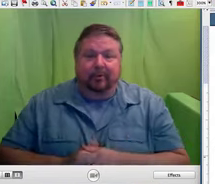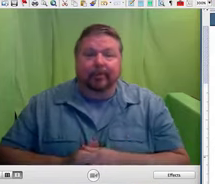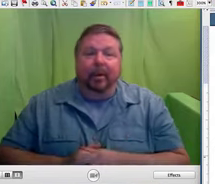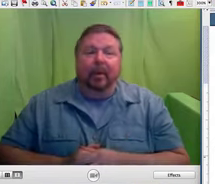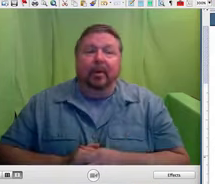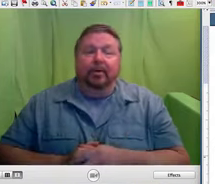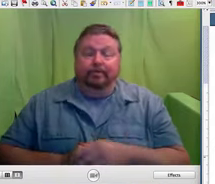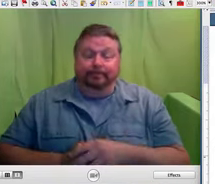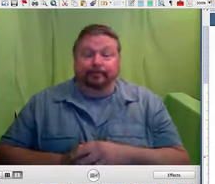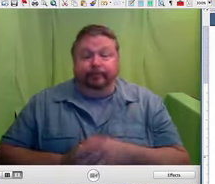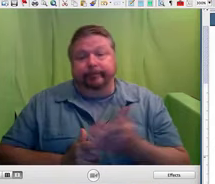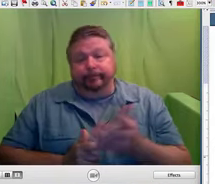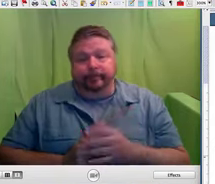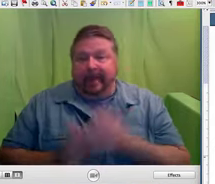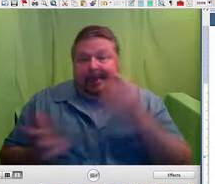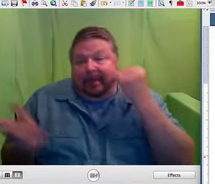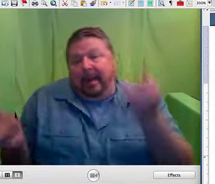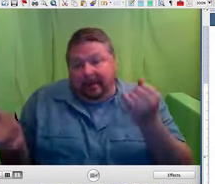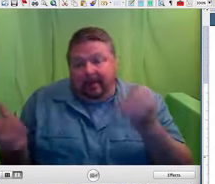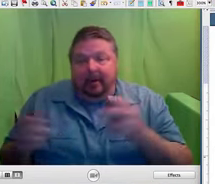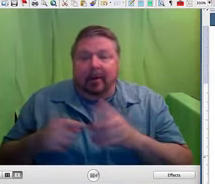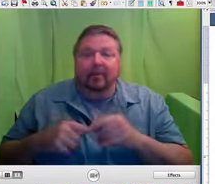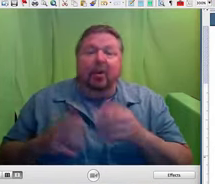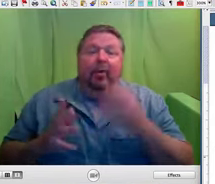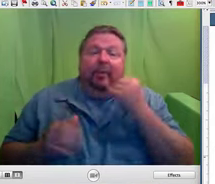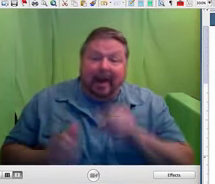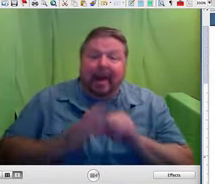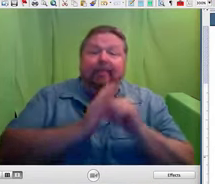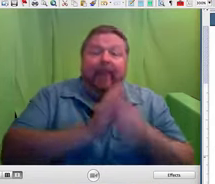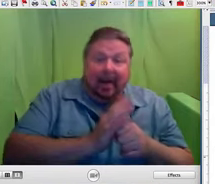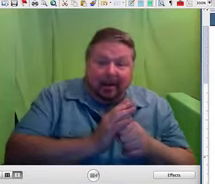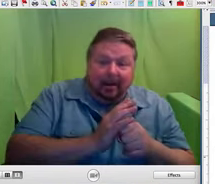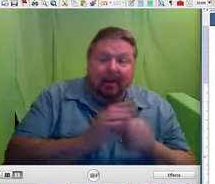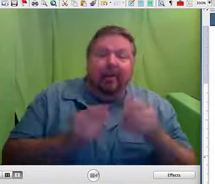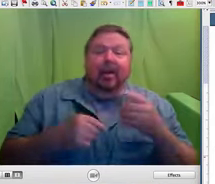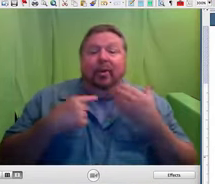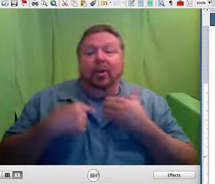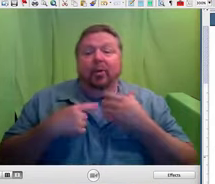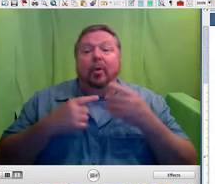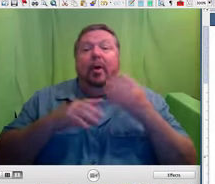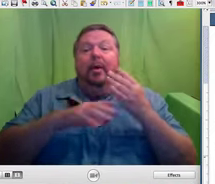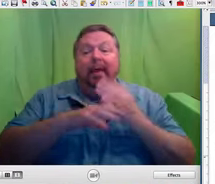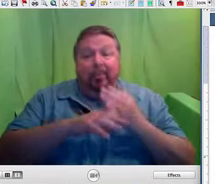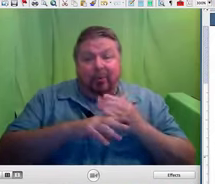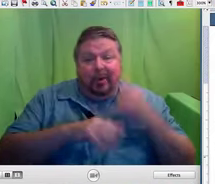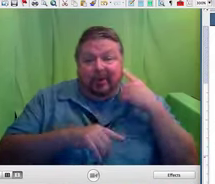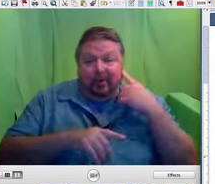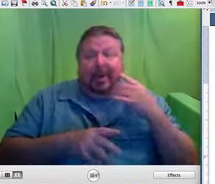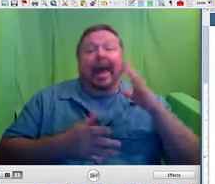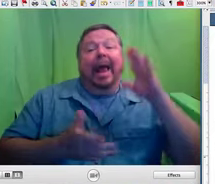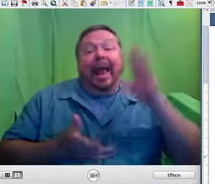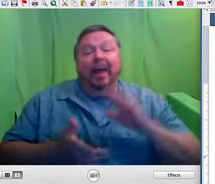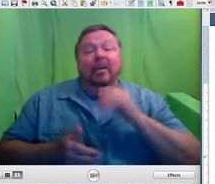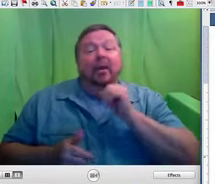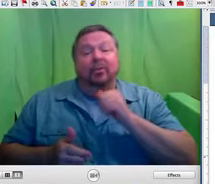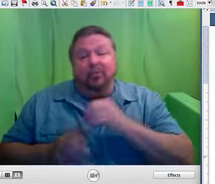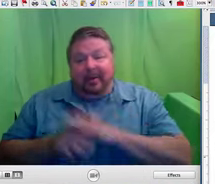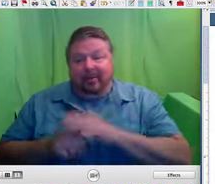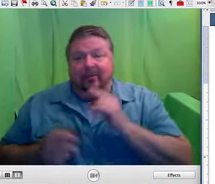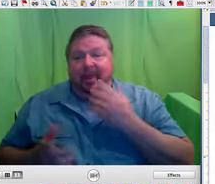situations. That's the idea. So if it's not emphatic, then we cue the in-between sound and